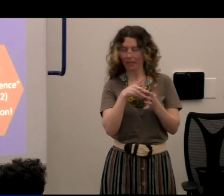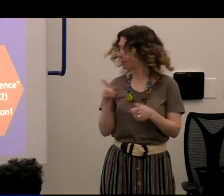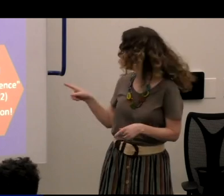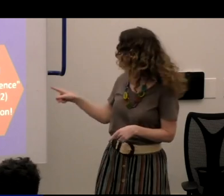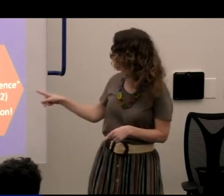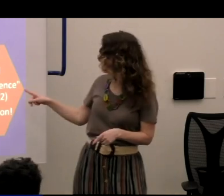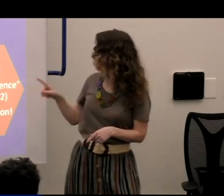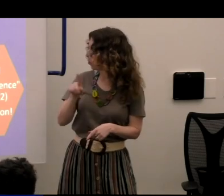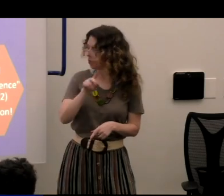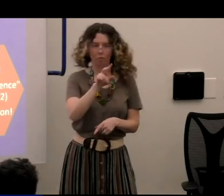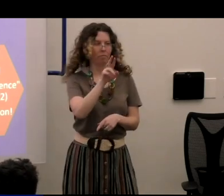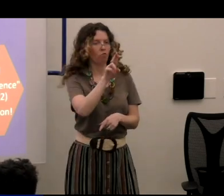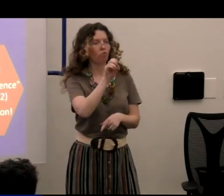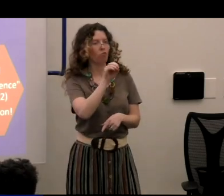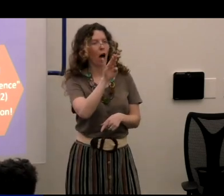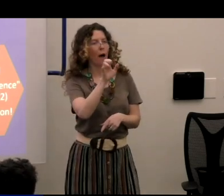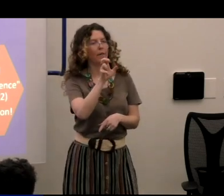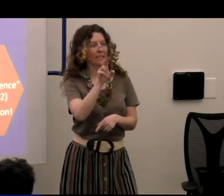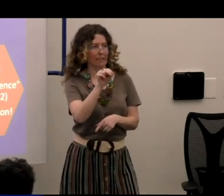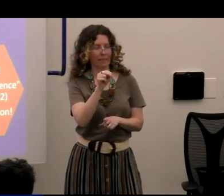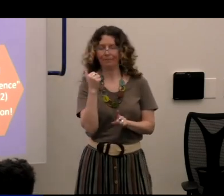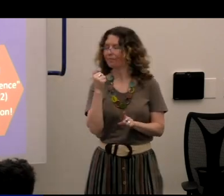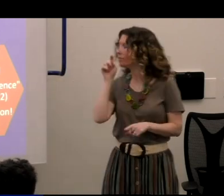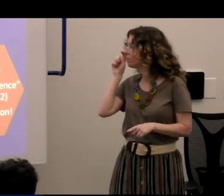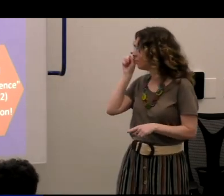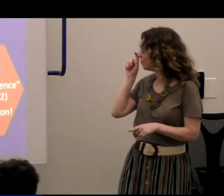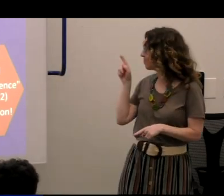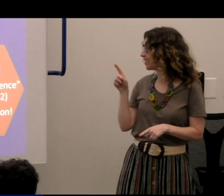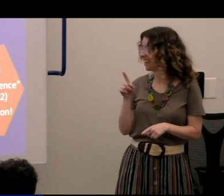This was first coined in a study by a deaf PhD, Robinson of